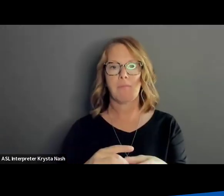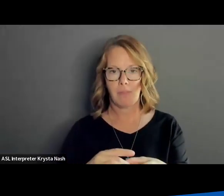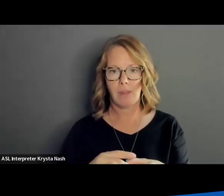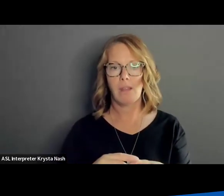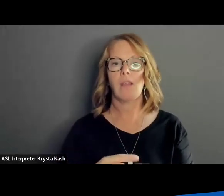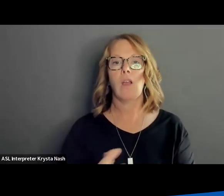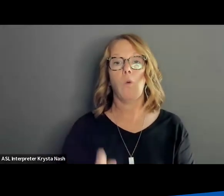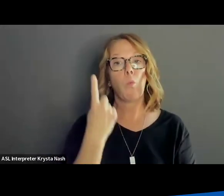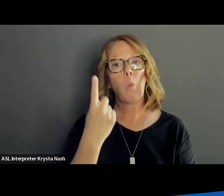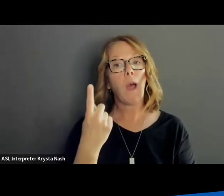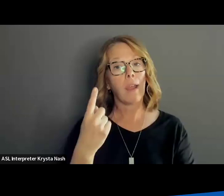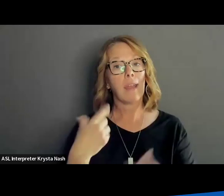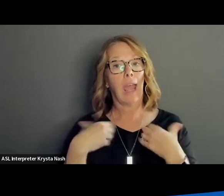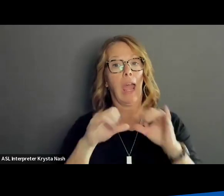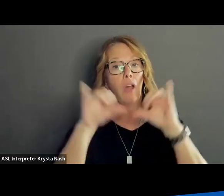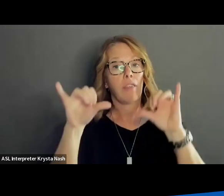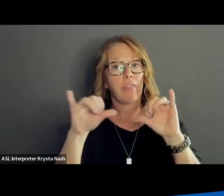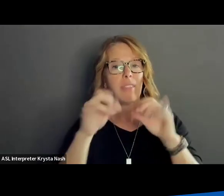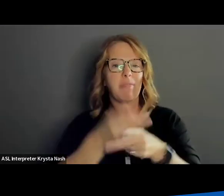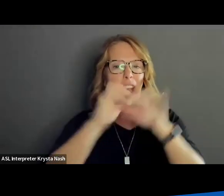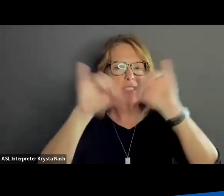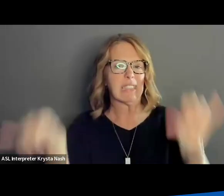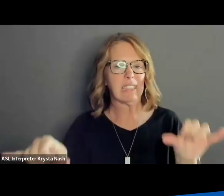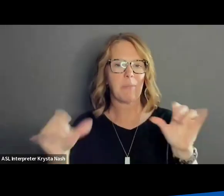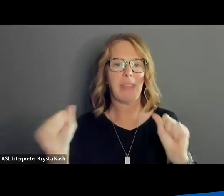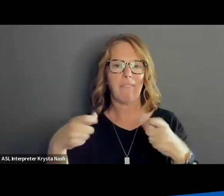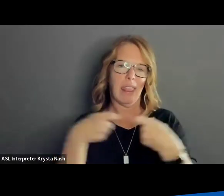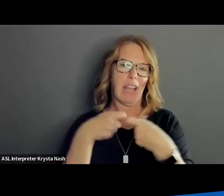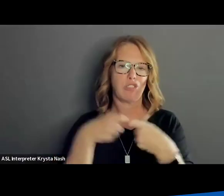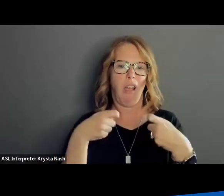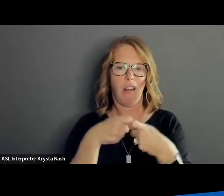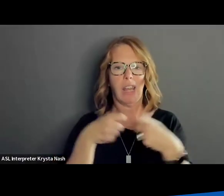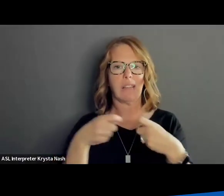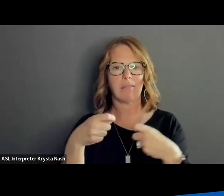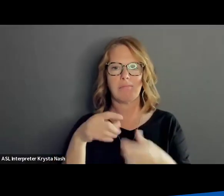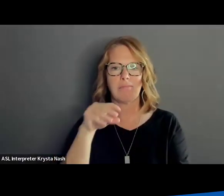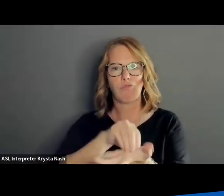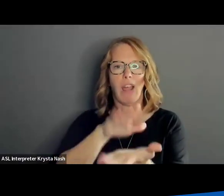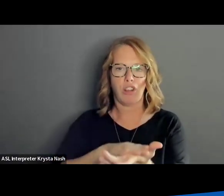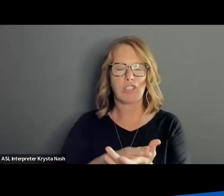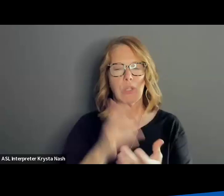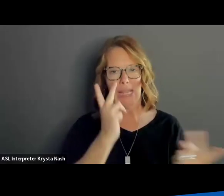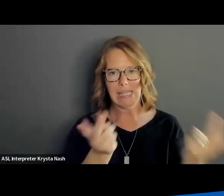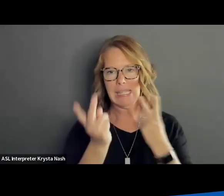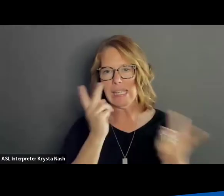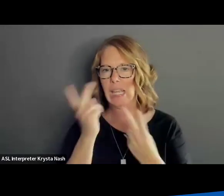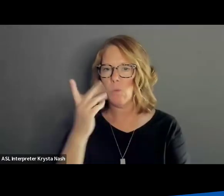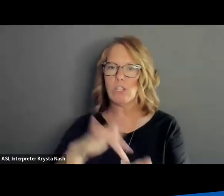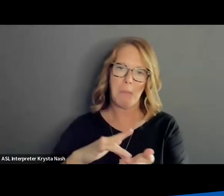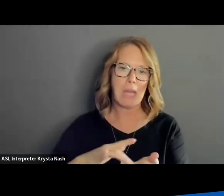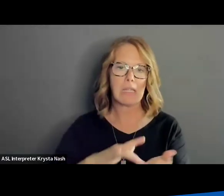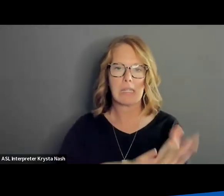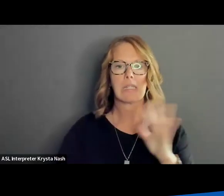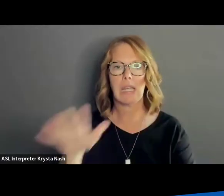one healthcare system, they have the electronic um, medical records, so they'll see what medications you're on and it